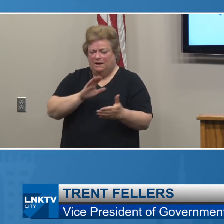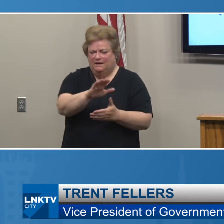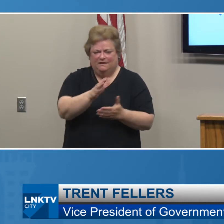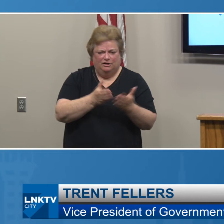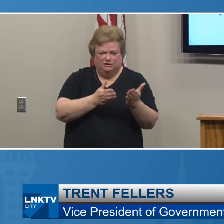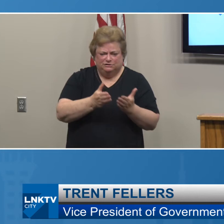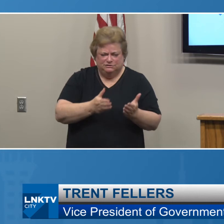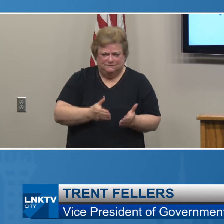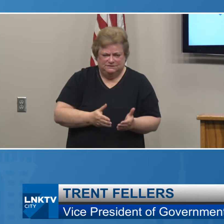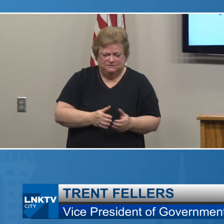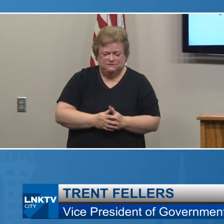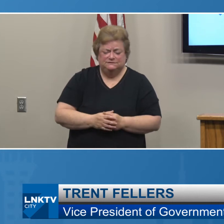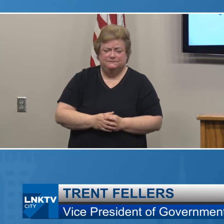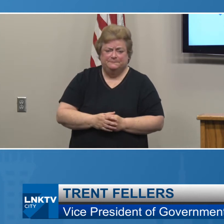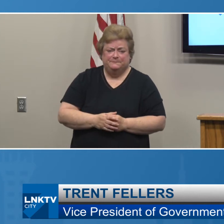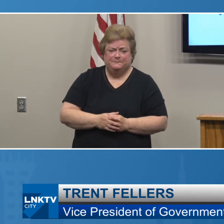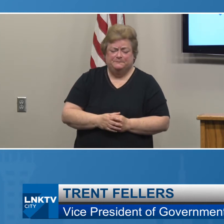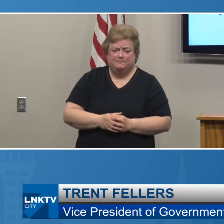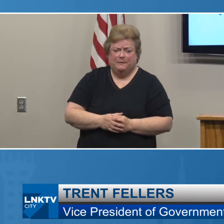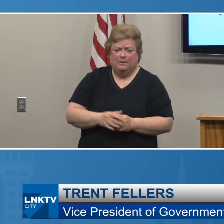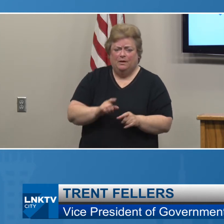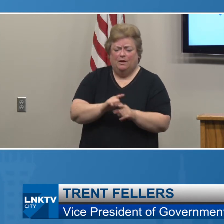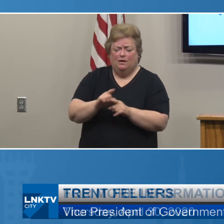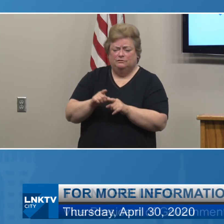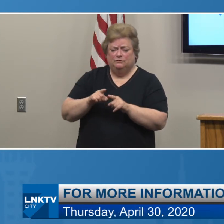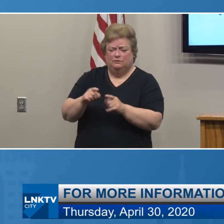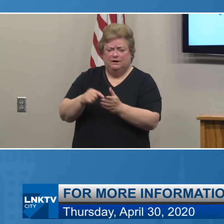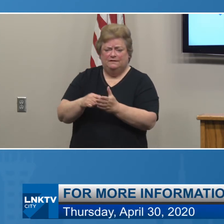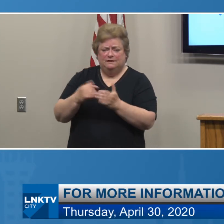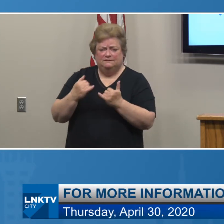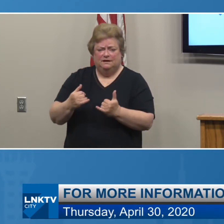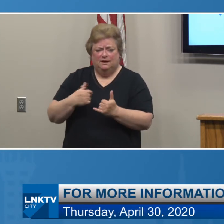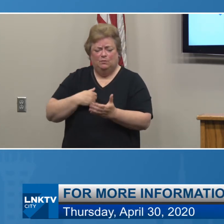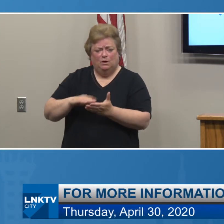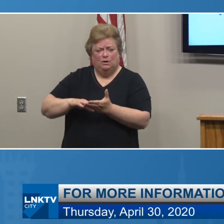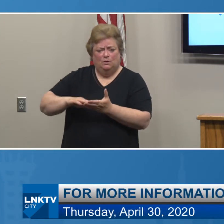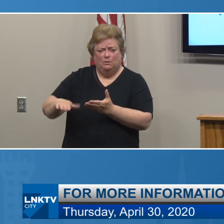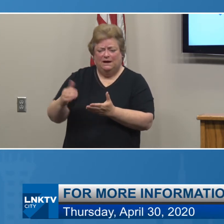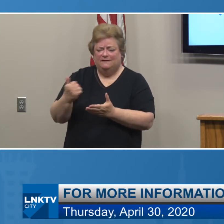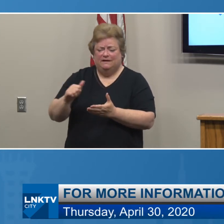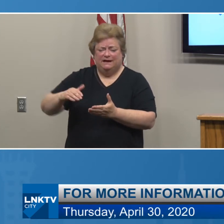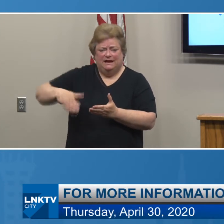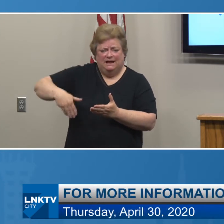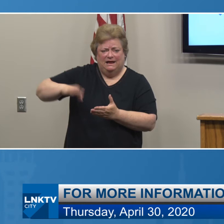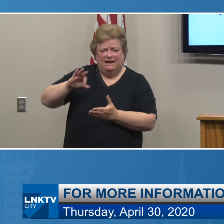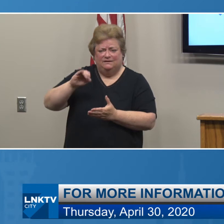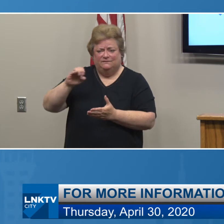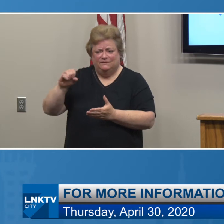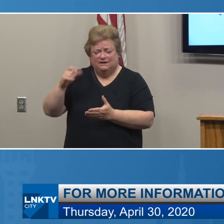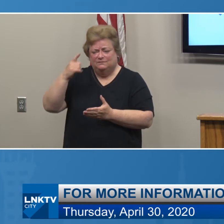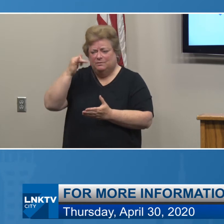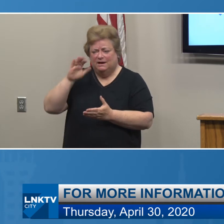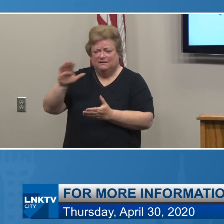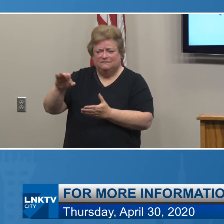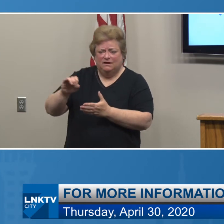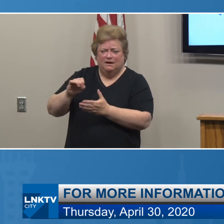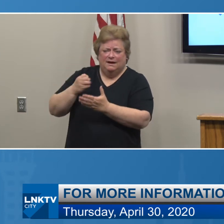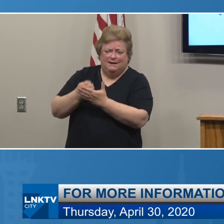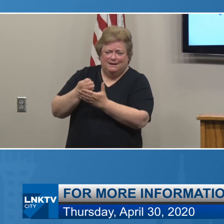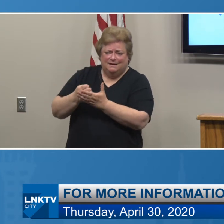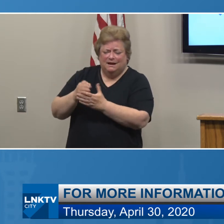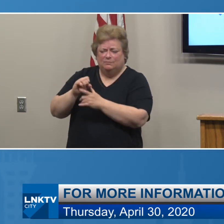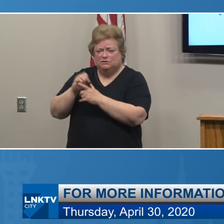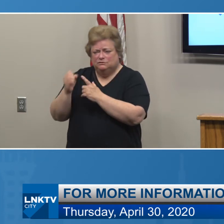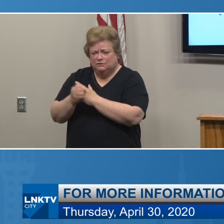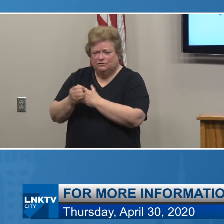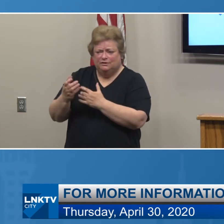the coronavirus pandemic. Also during this time, we will waive any late fees because of customers' economic circumstances,